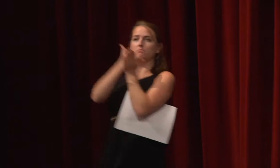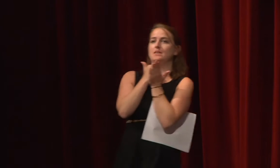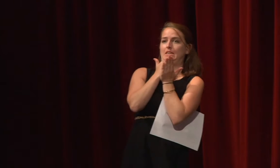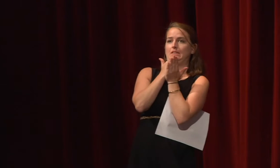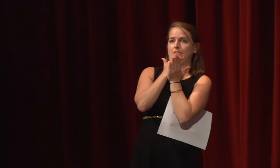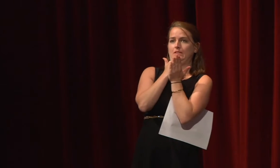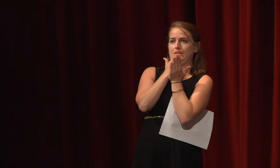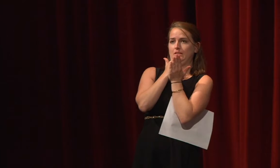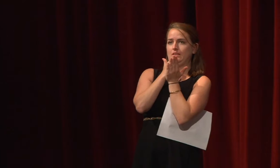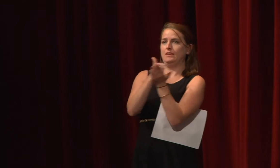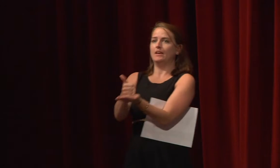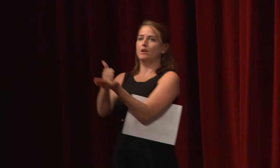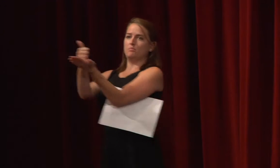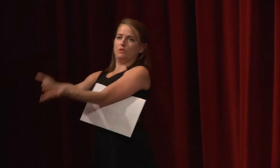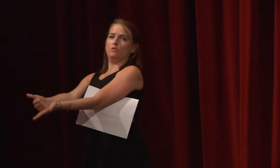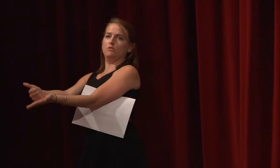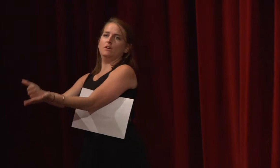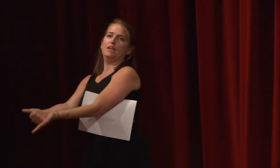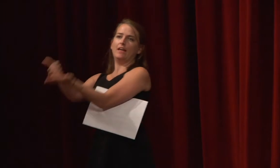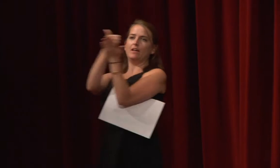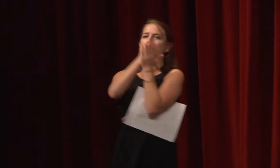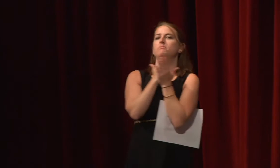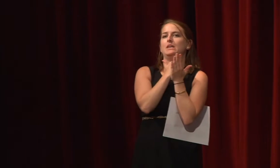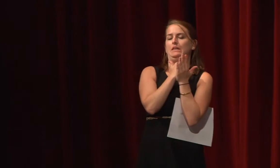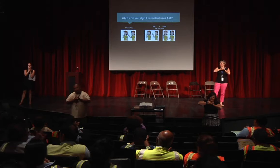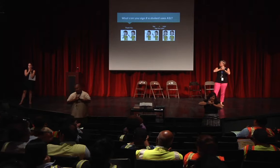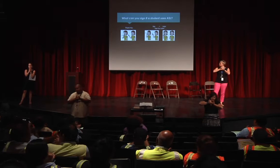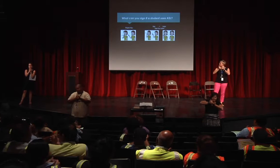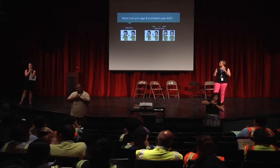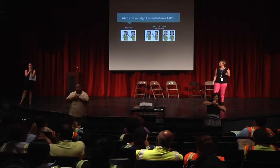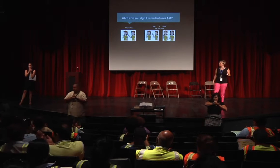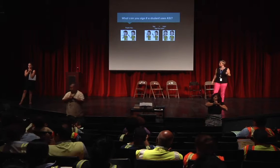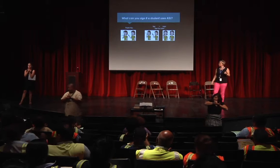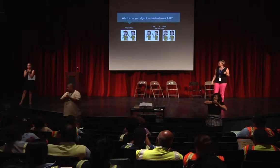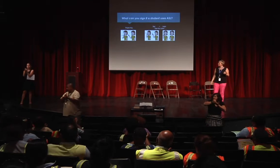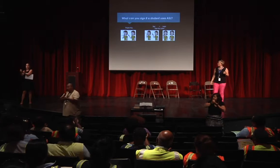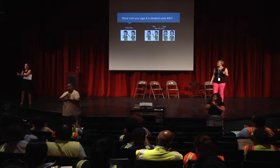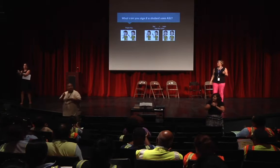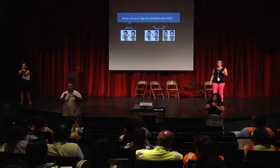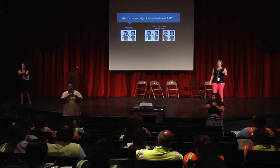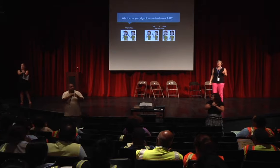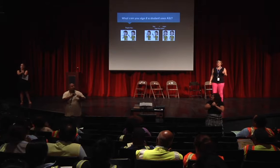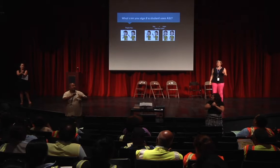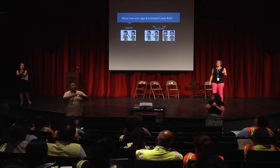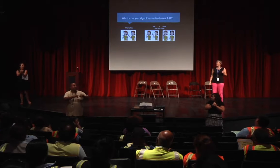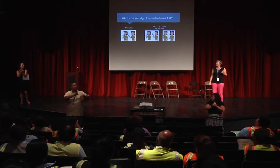me. Help you, help me. Okay, and it's all about where you put it. I can